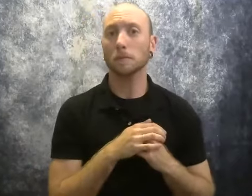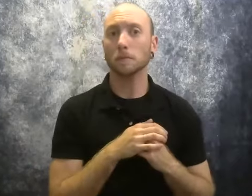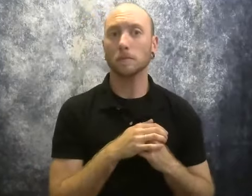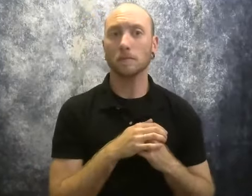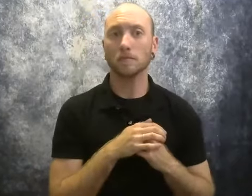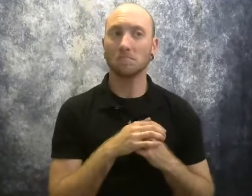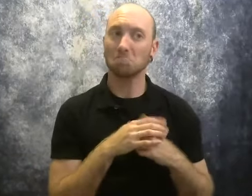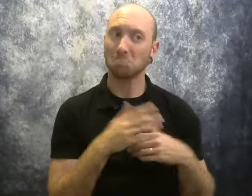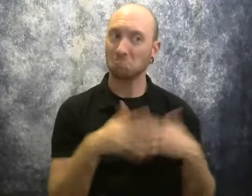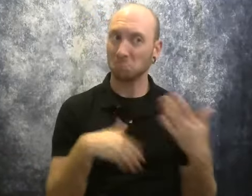we